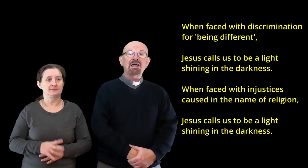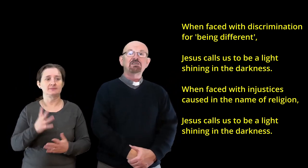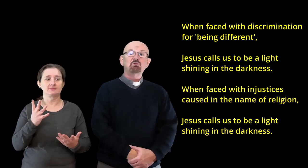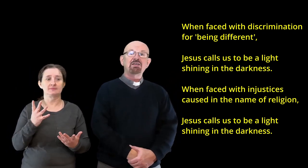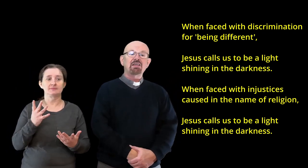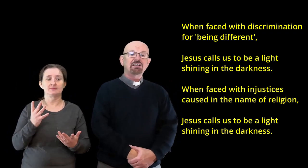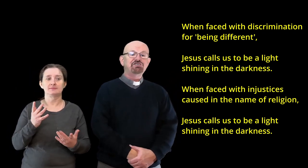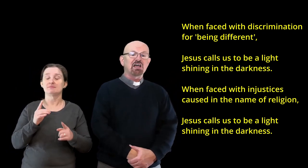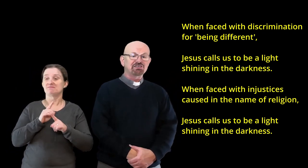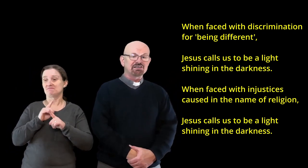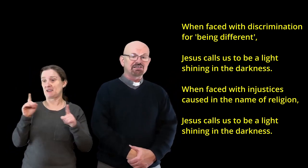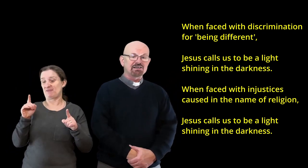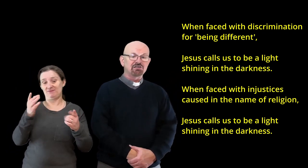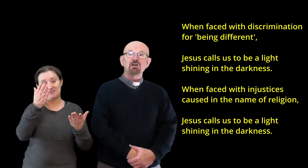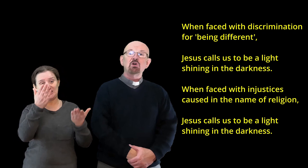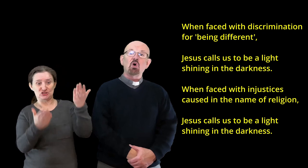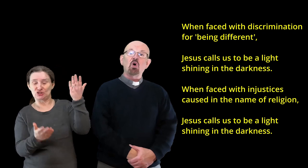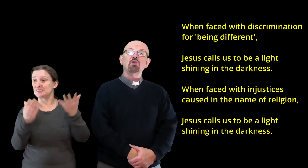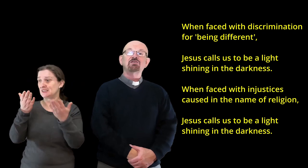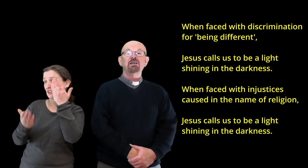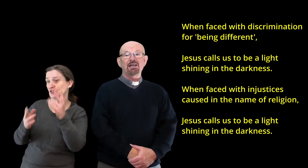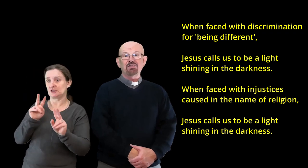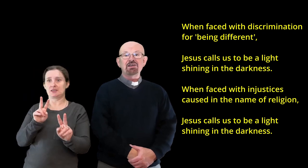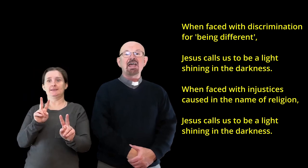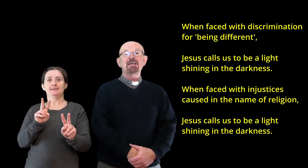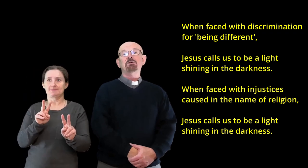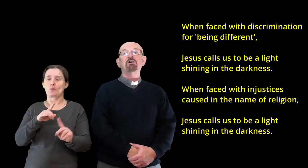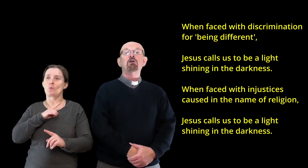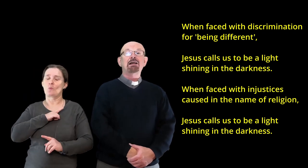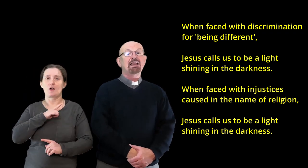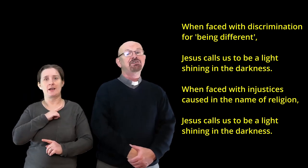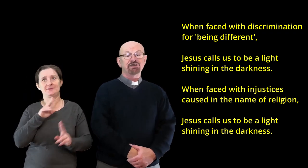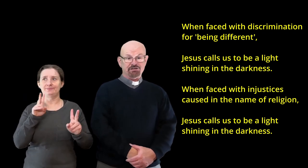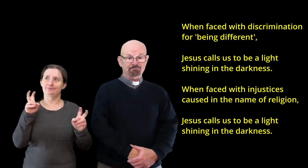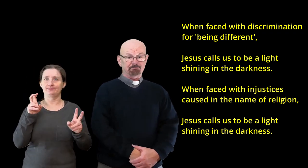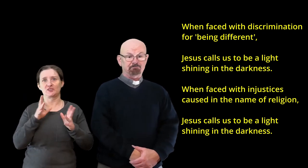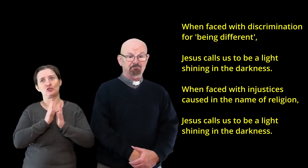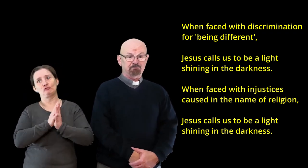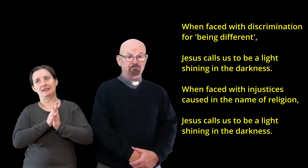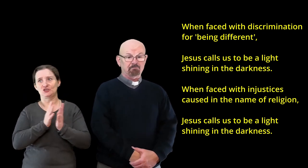When faced with injustices caused in the name of religion,